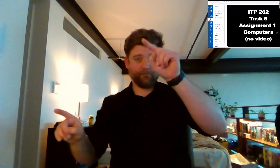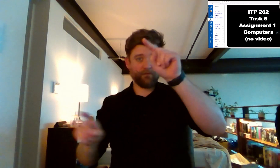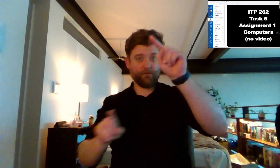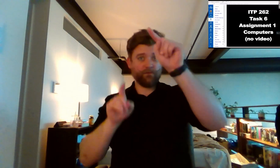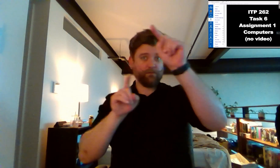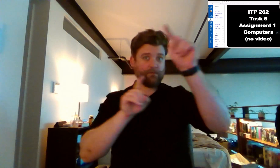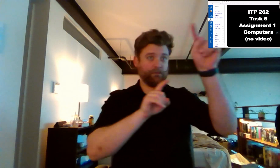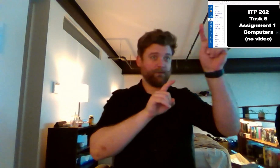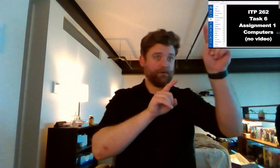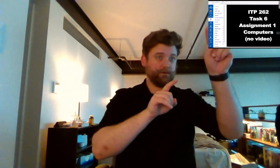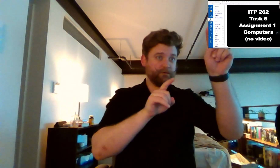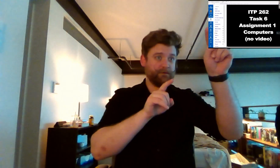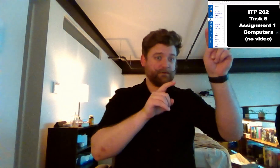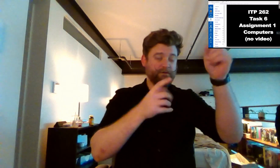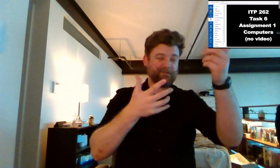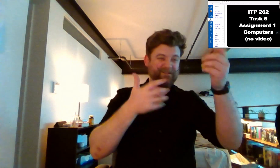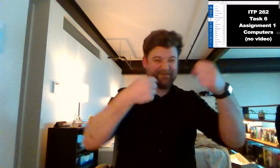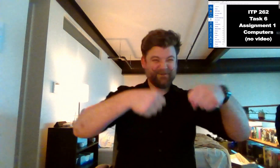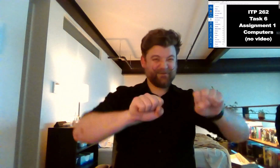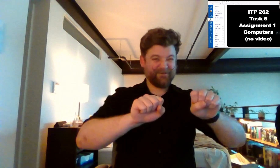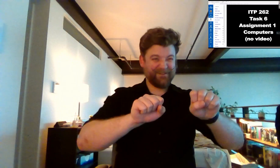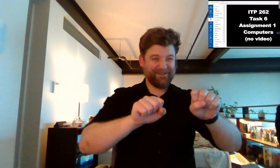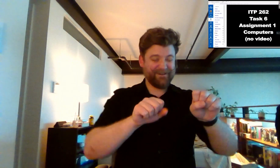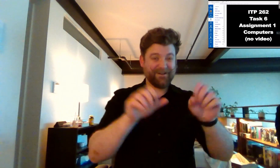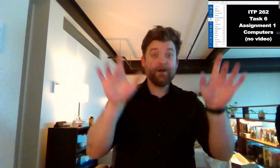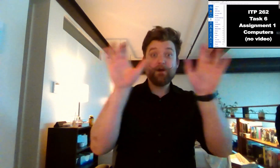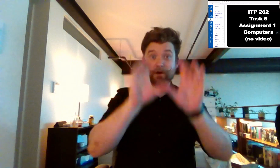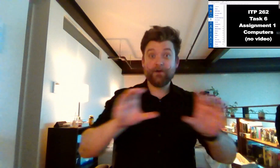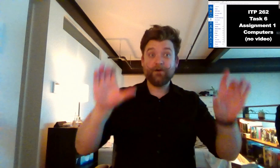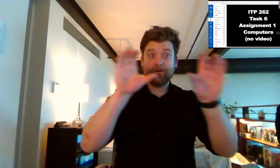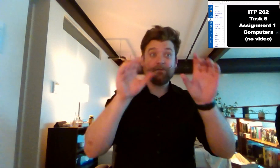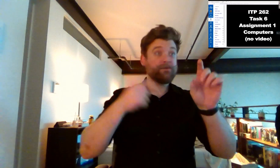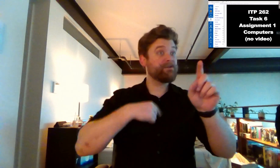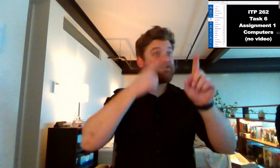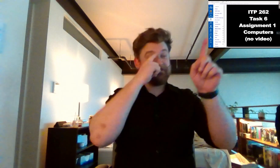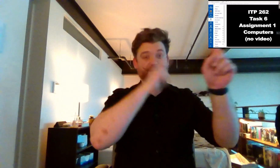no, you have to go to the left corner. Watch the interpreter, ha, ha, ha.